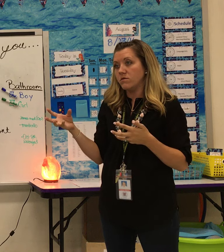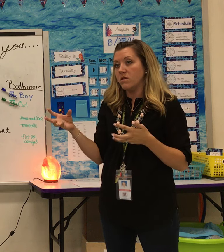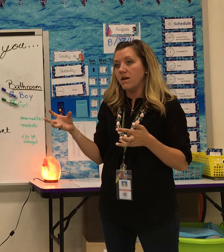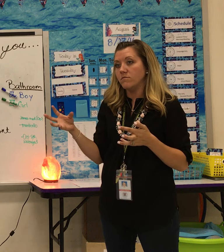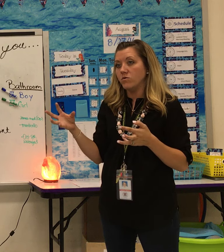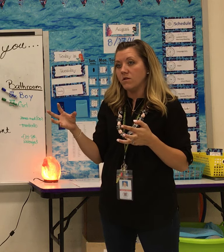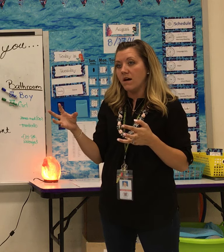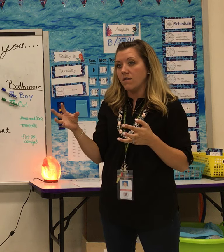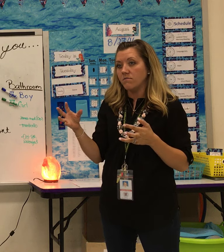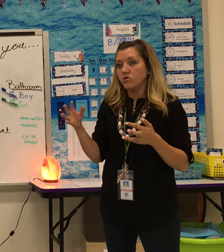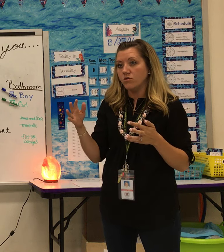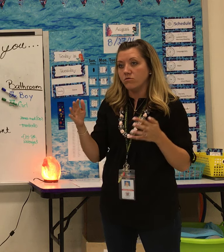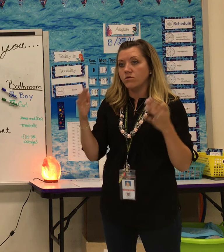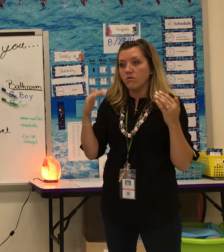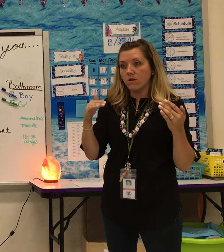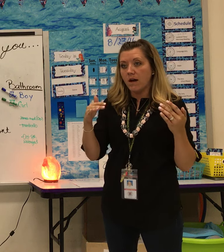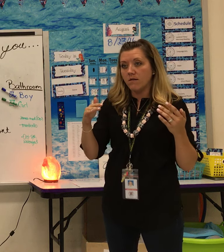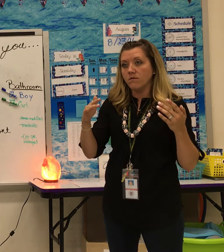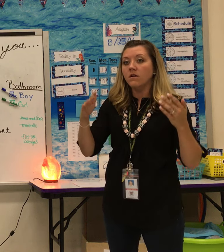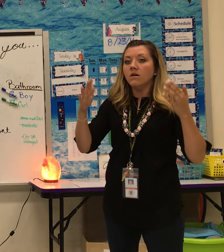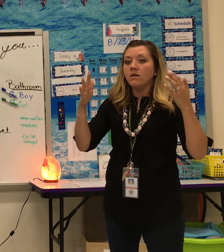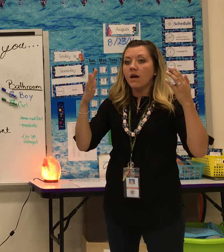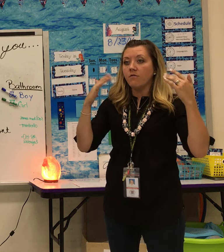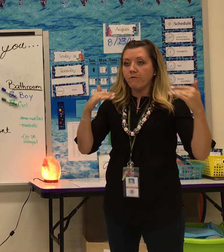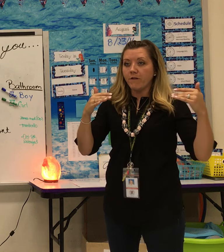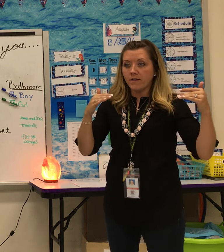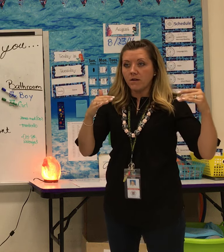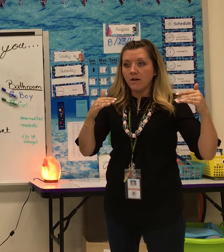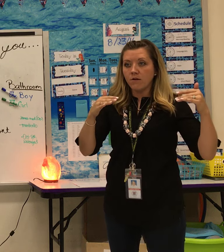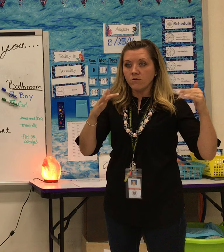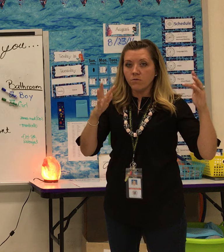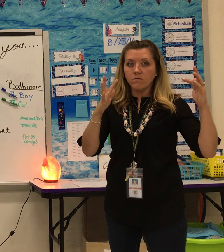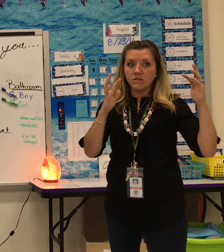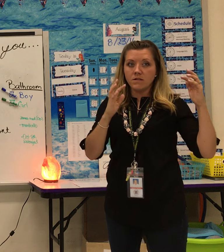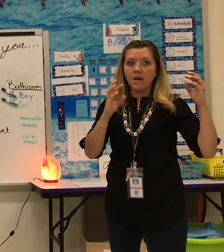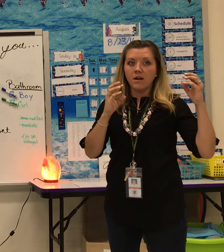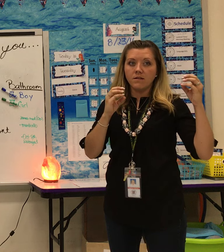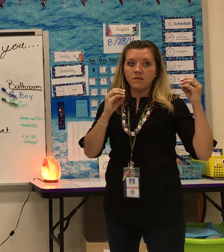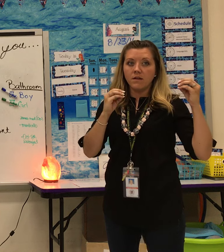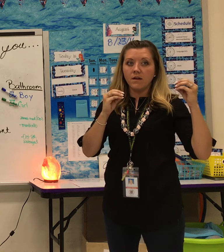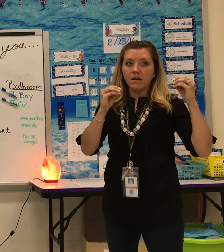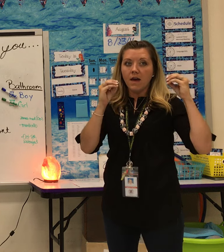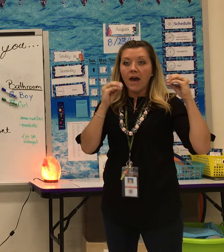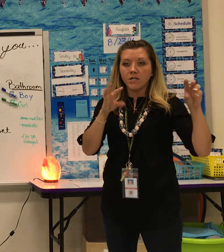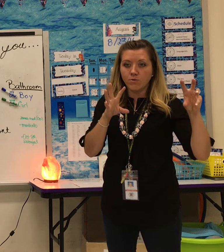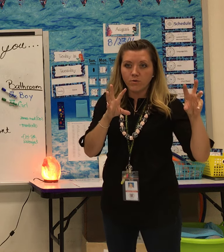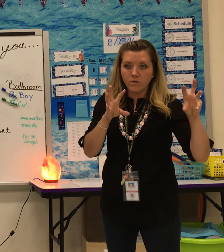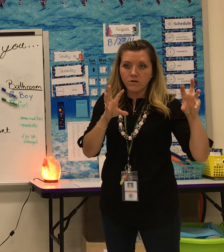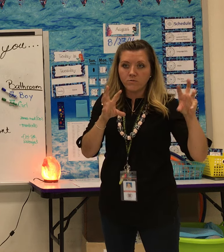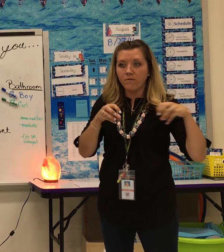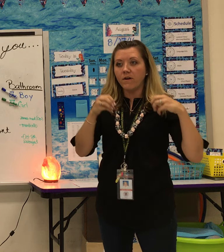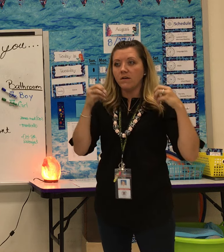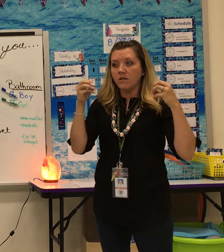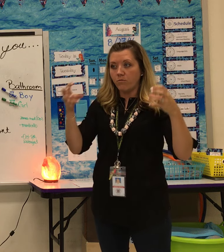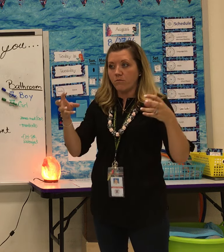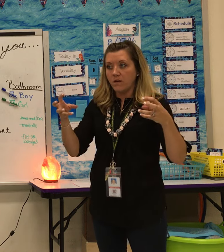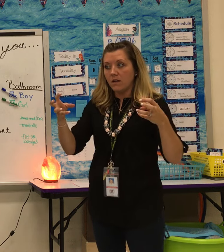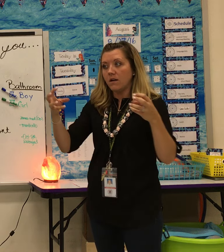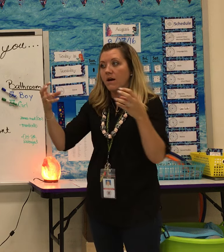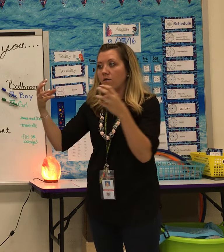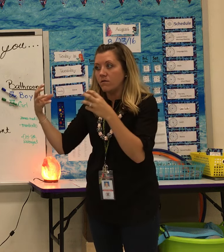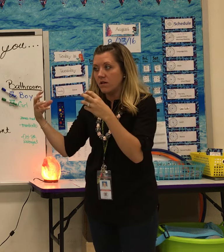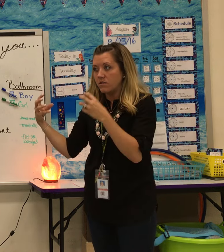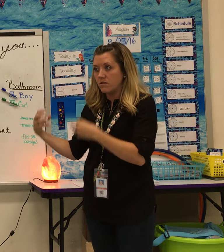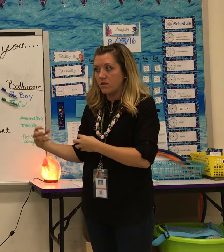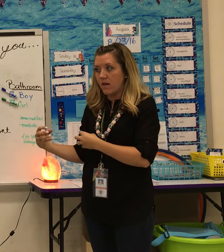that's posed to them to allow them to slow down and reflect on not only what was said and the actual words, but find a deeper